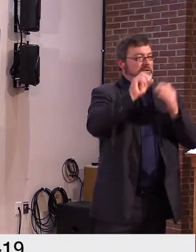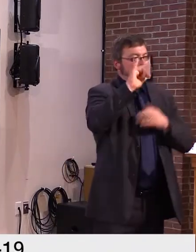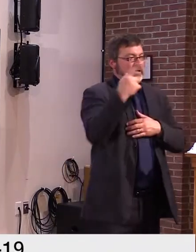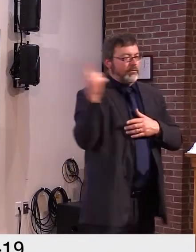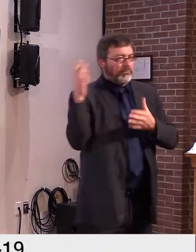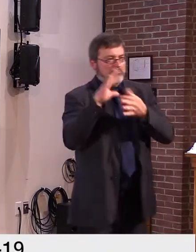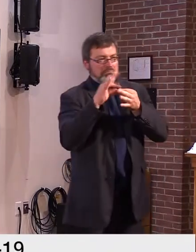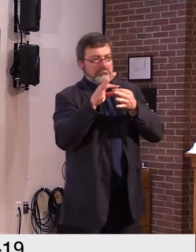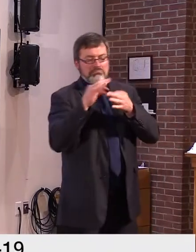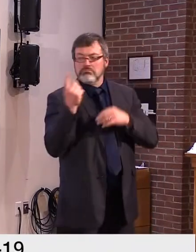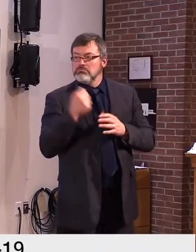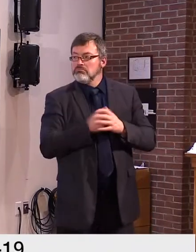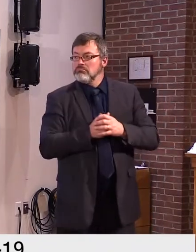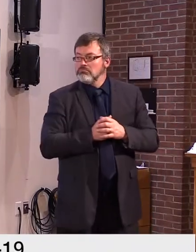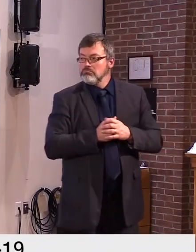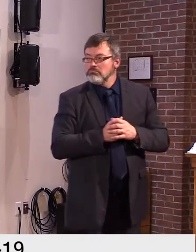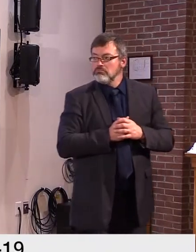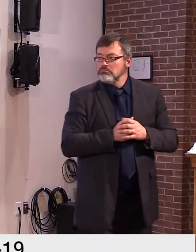Guy, thank you.